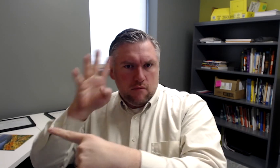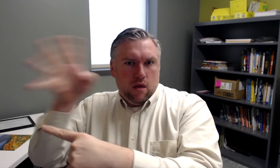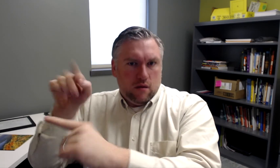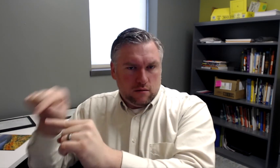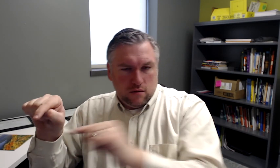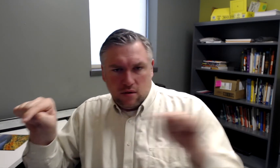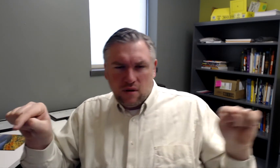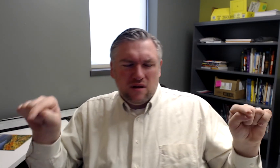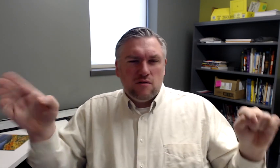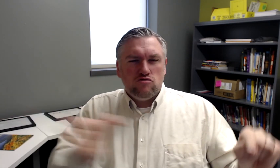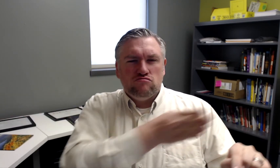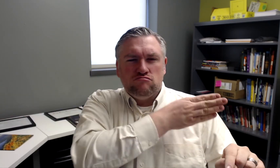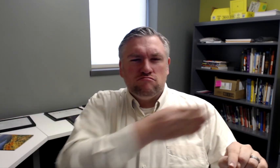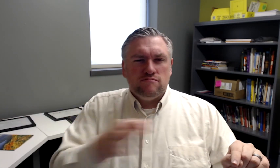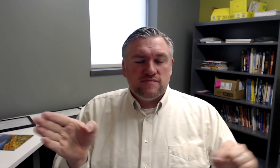ASL.